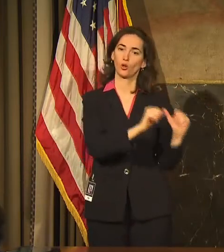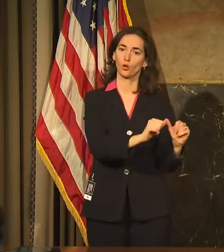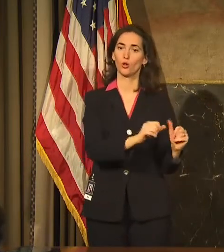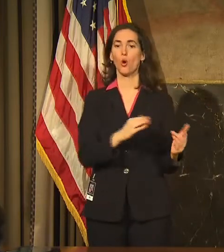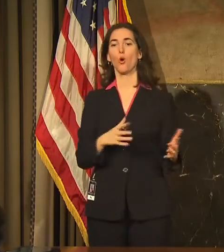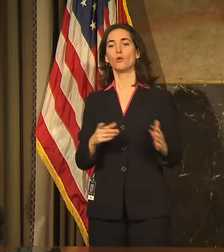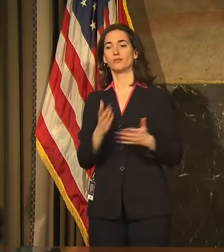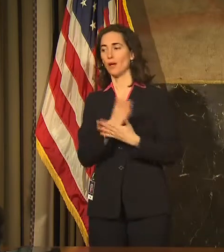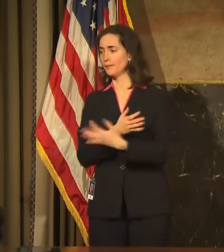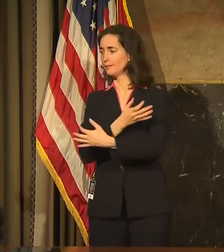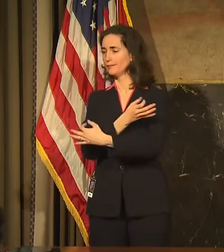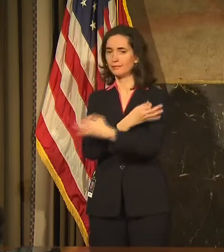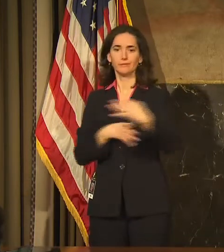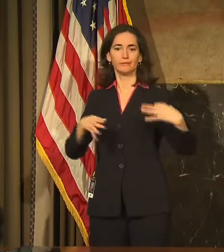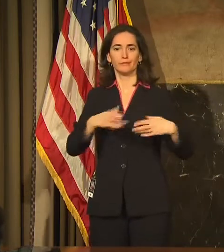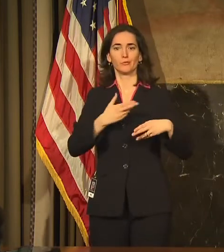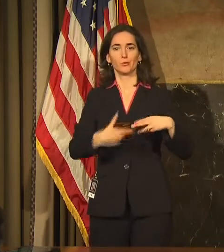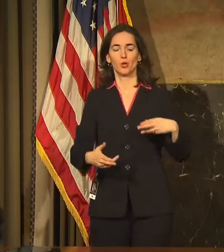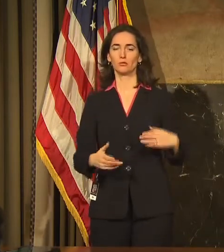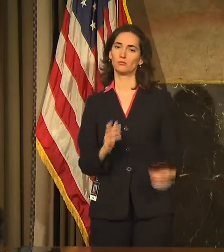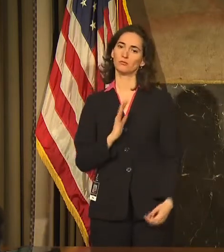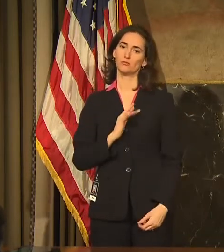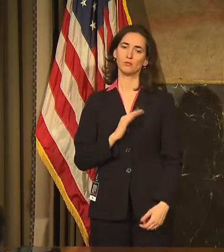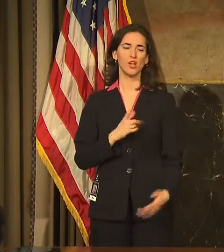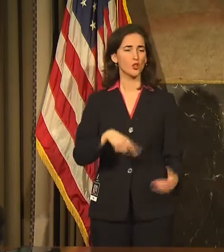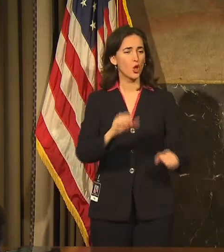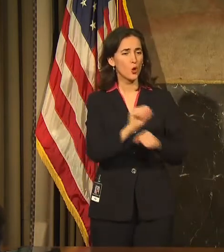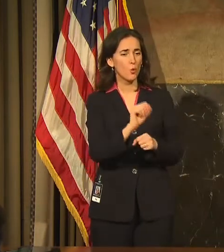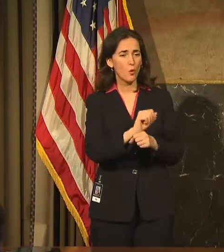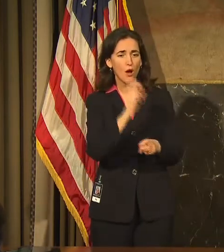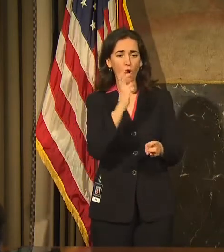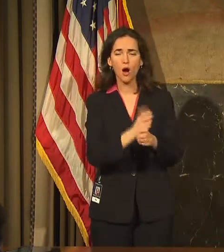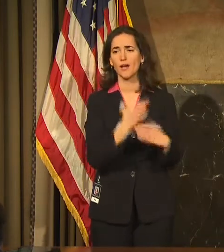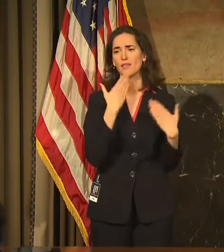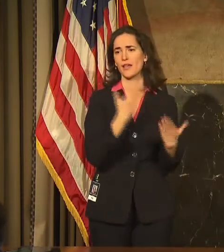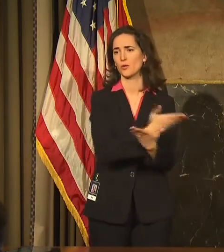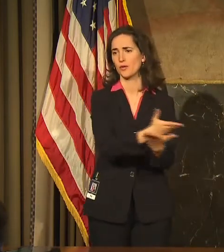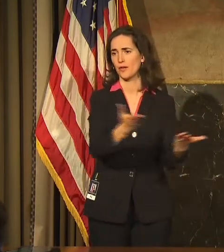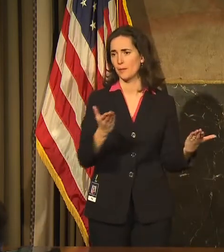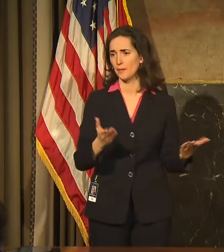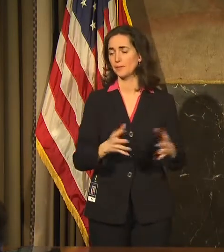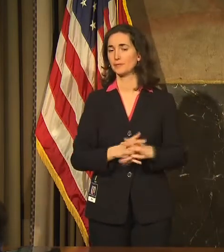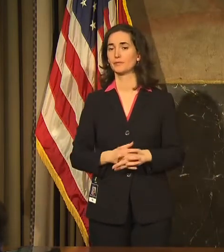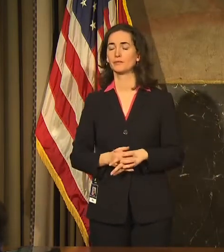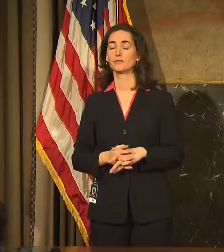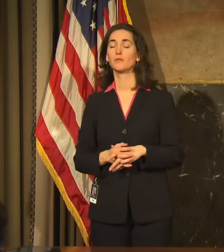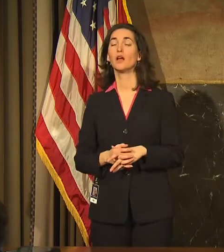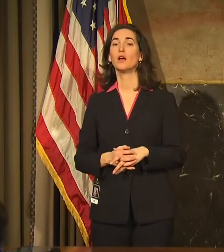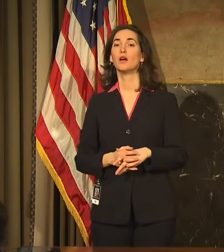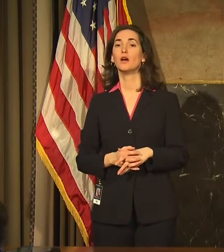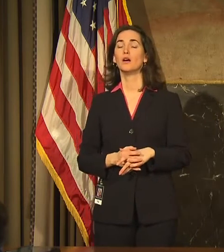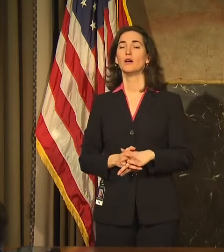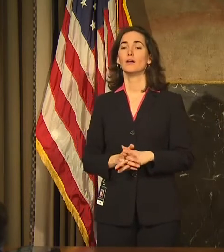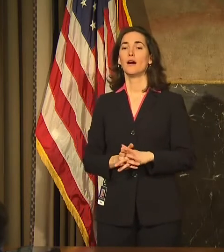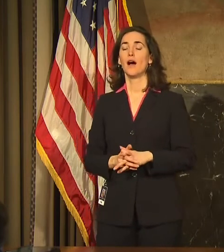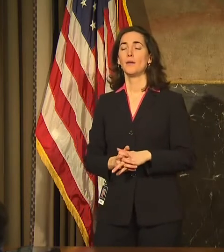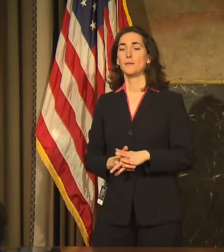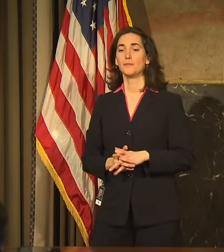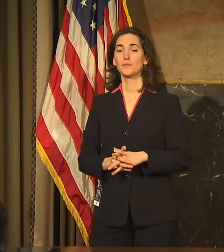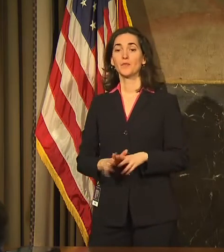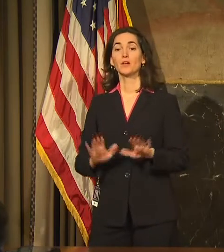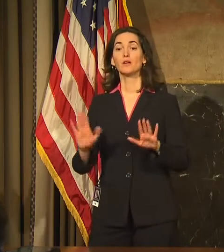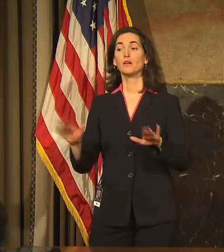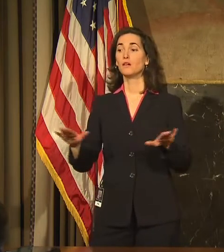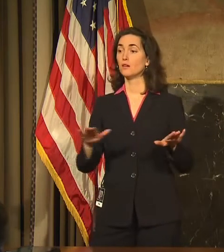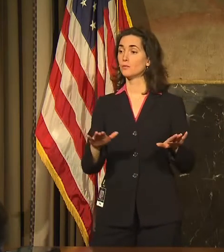them. So sincere thanks to all those people who are working hard right now. I do want to start by talking a little bit about the